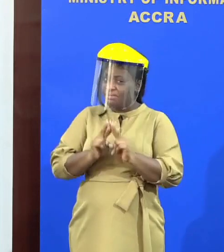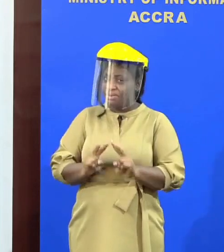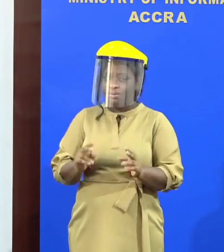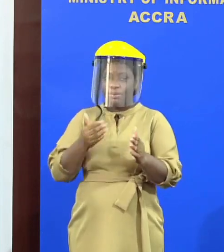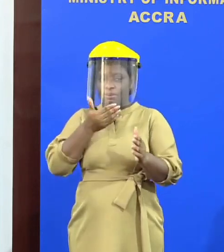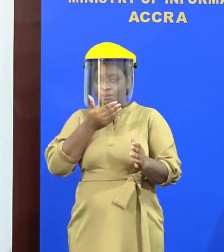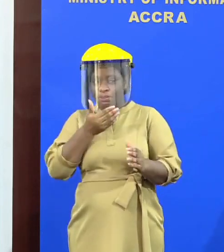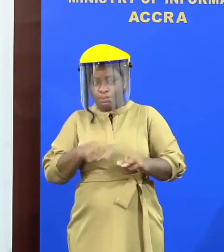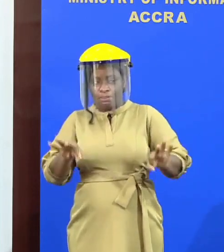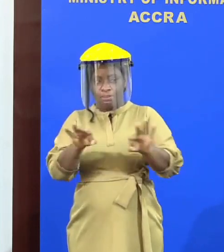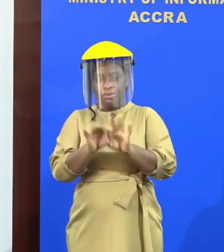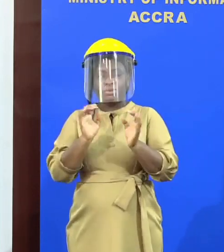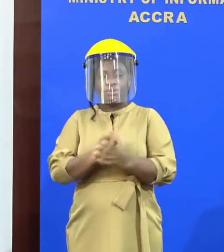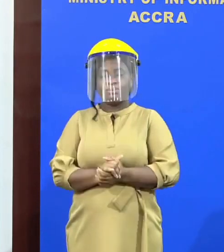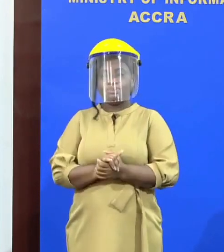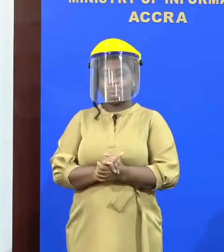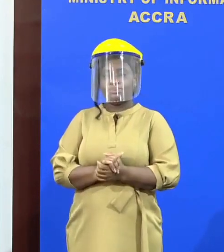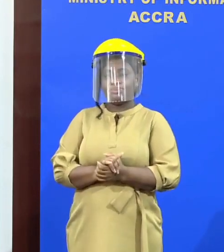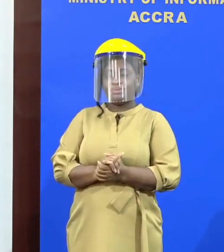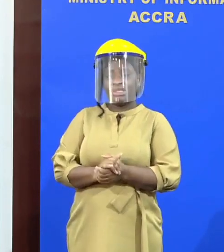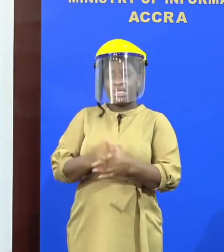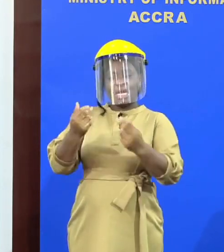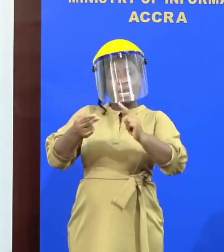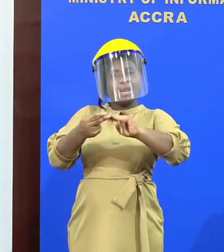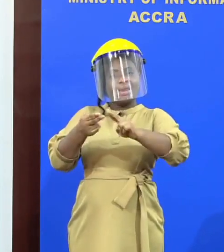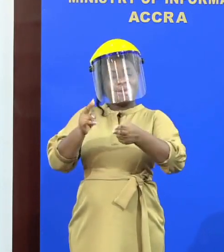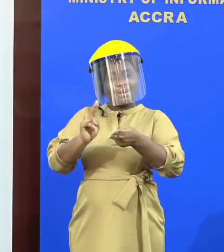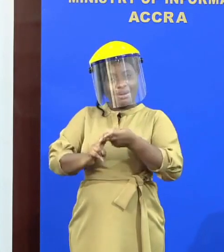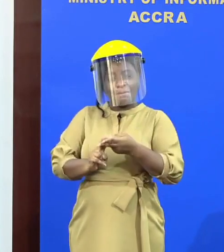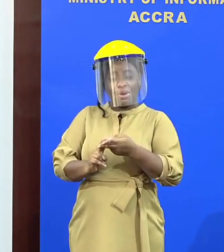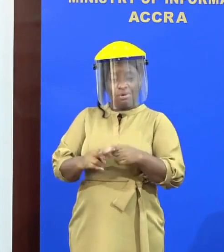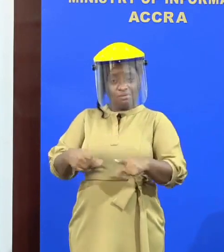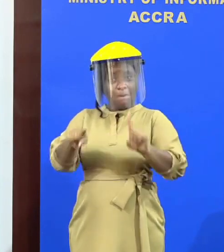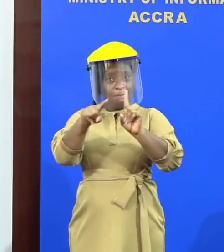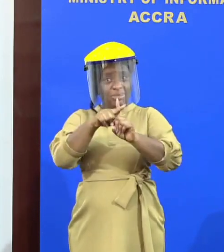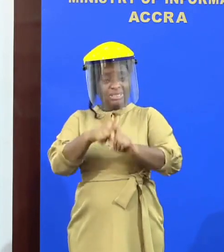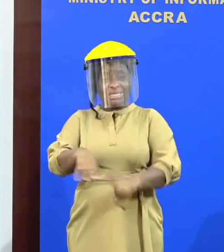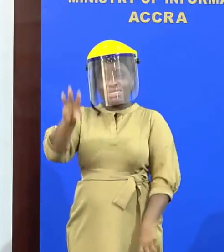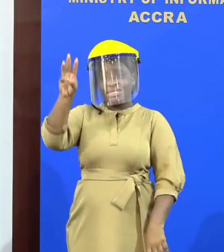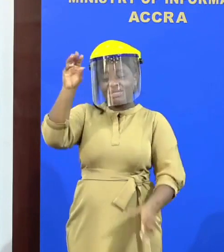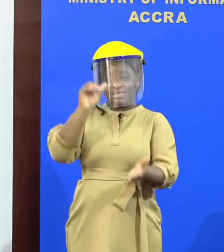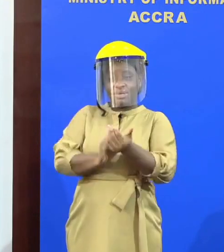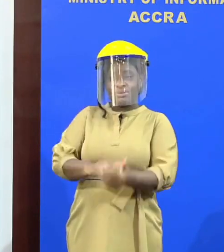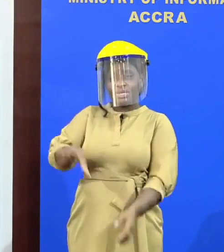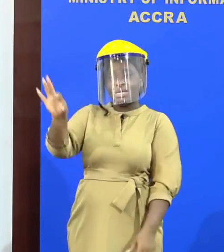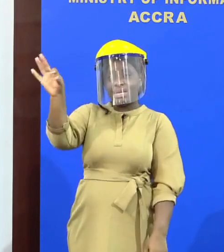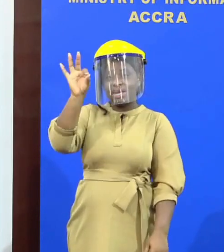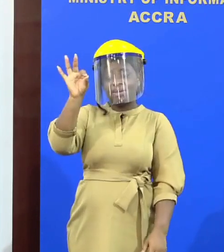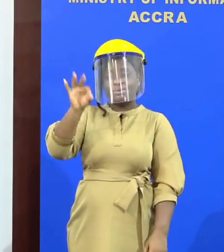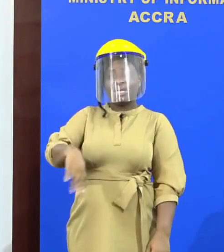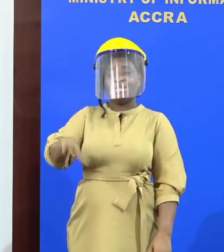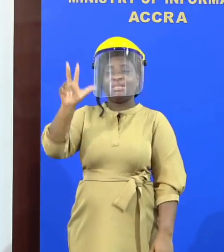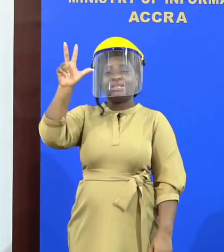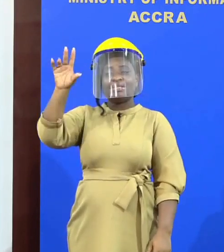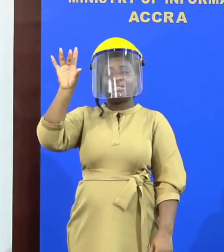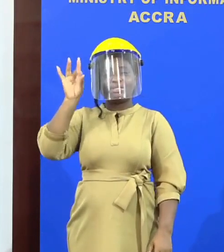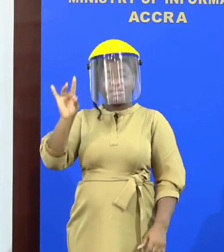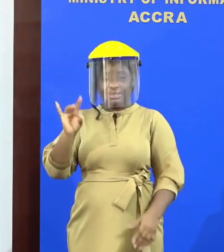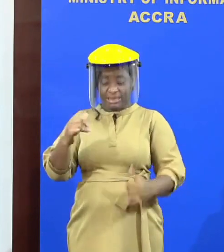care early. The total number of cases, active cases, about 6,938 now, under the most